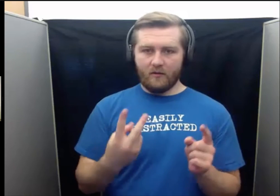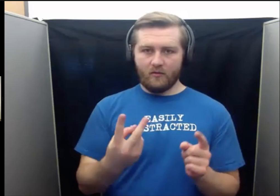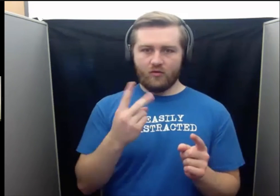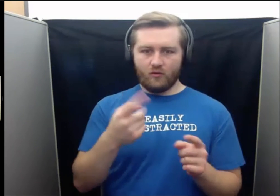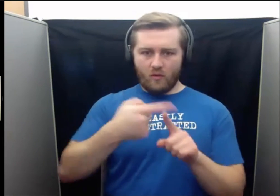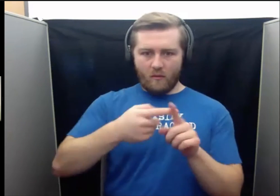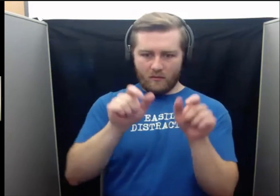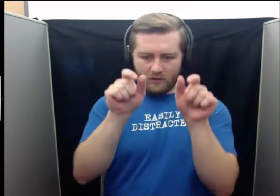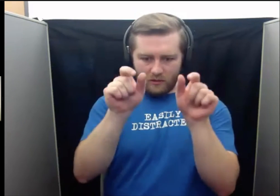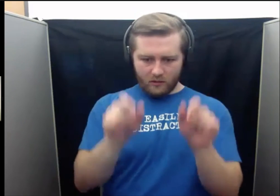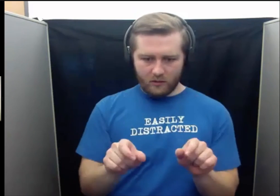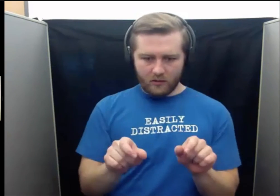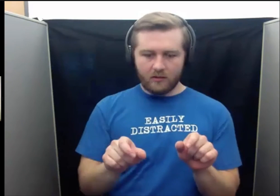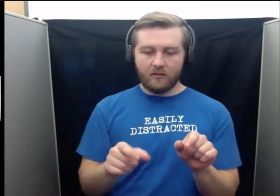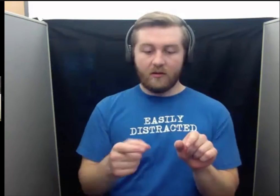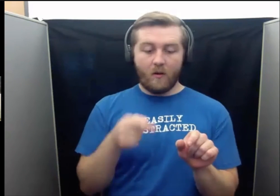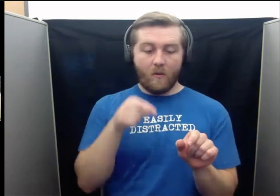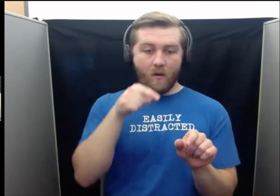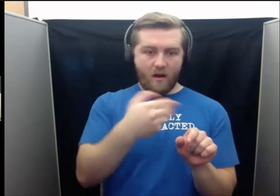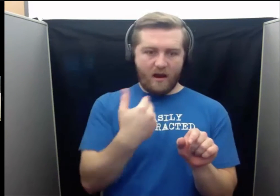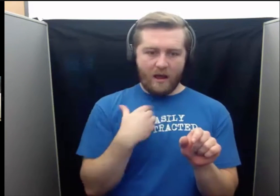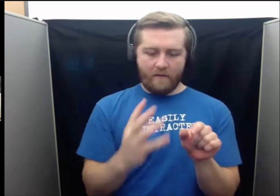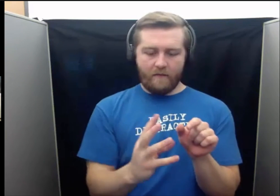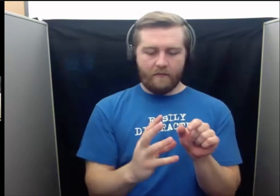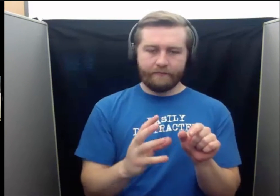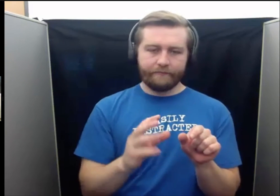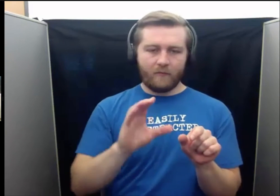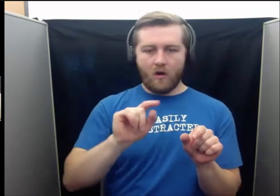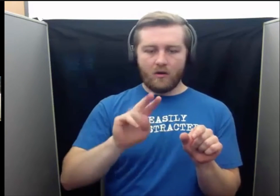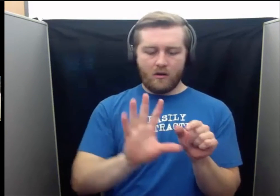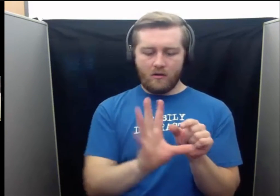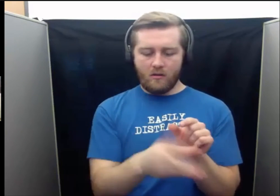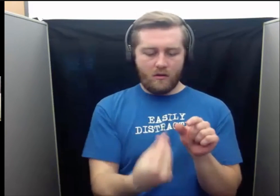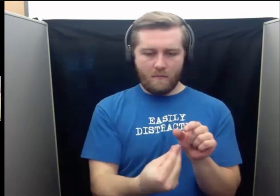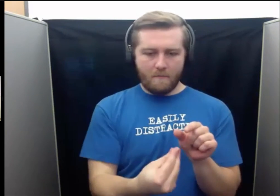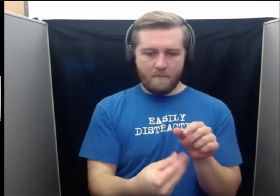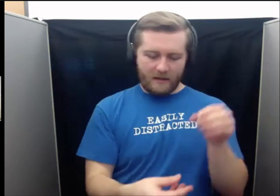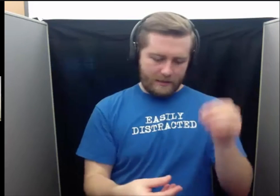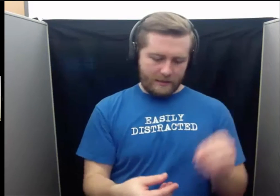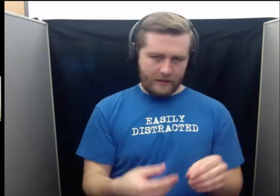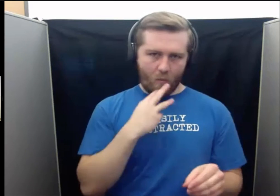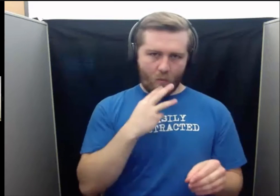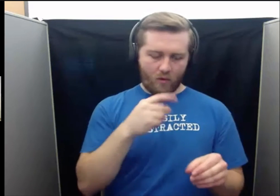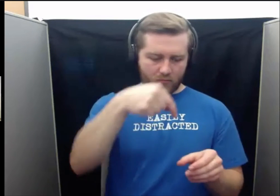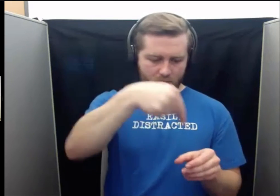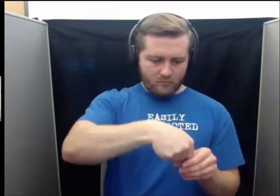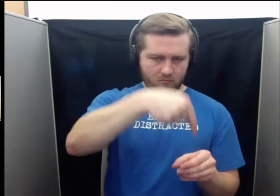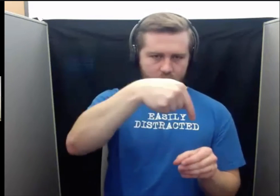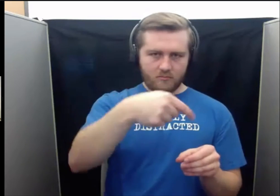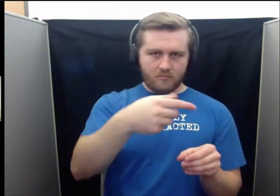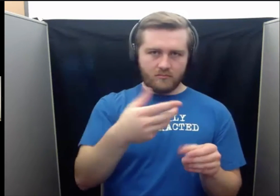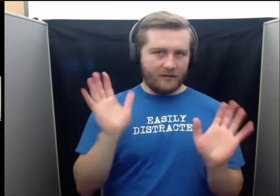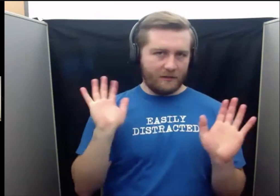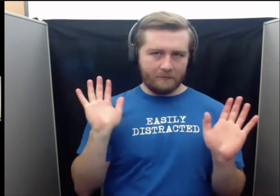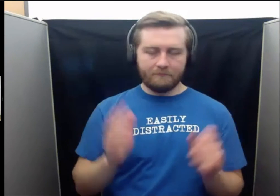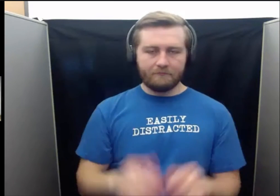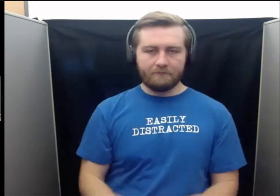it, dip it in some water, presto, changeo, wet bulb thermometer. We actually have 2 more vocabulary words after